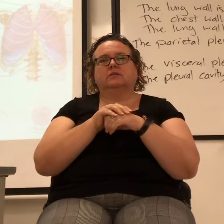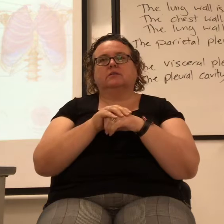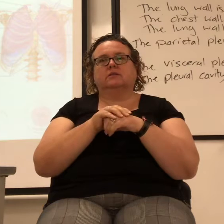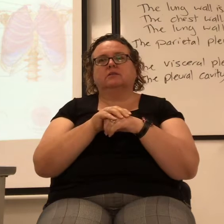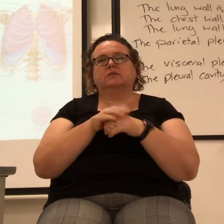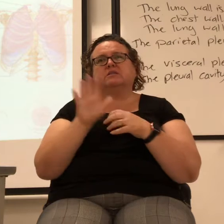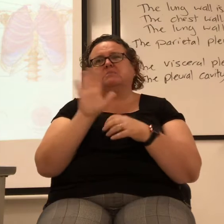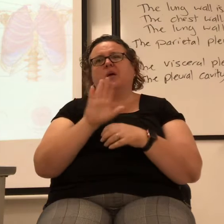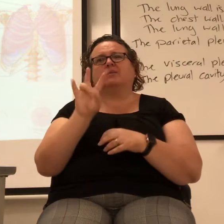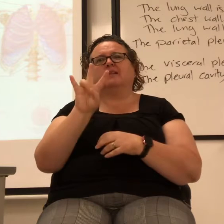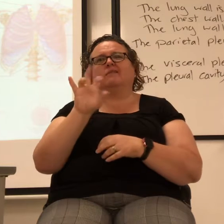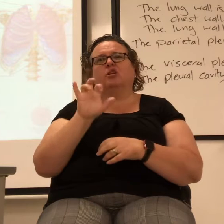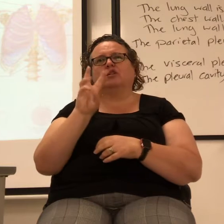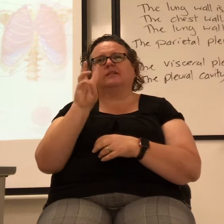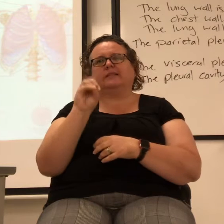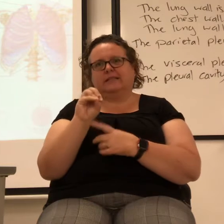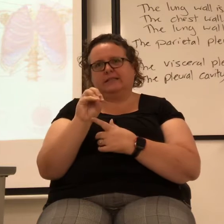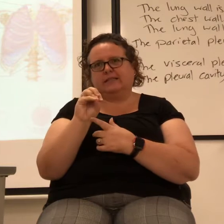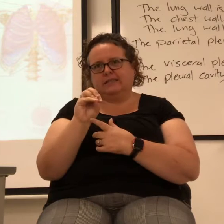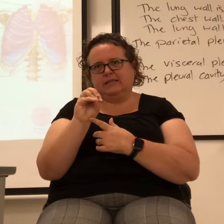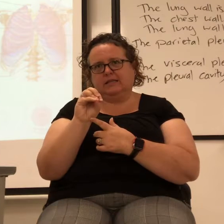About 760